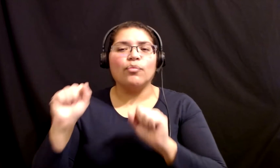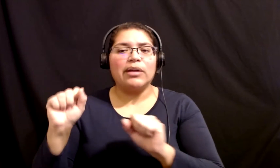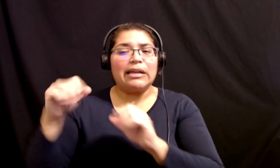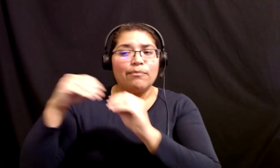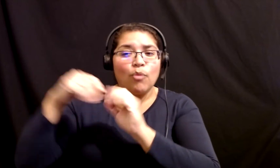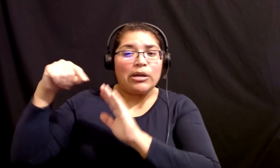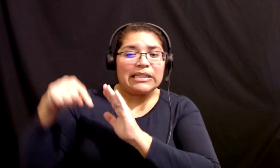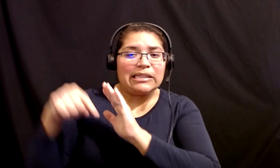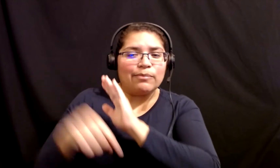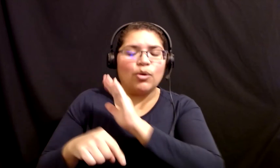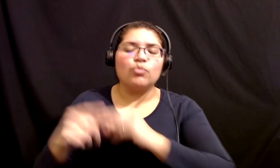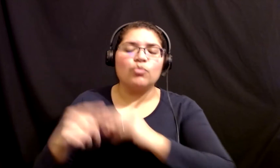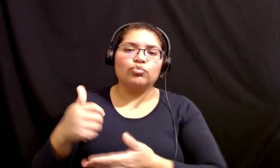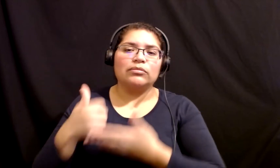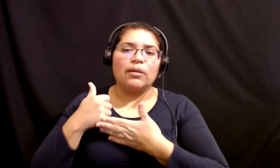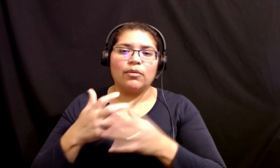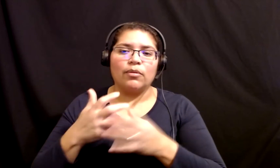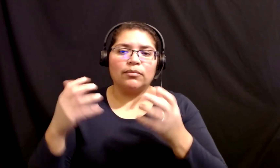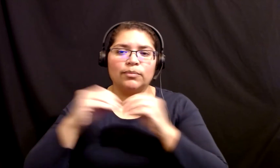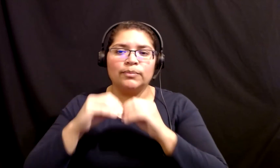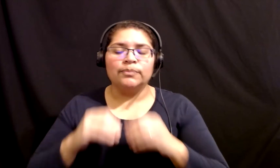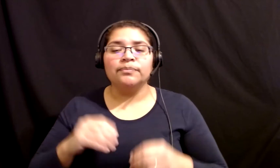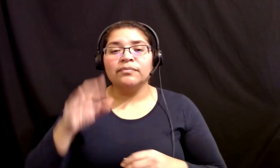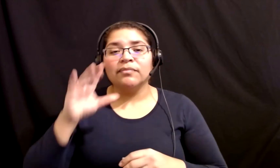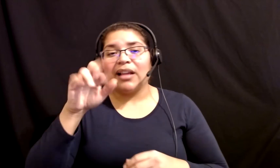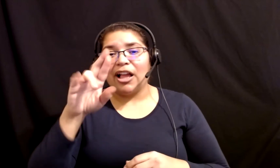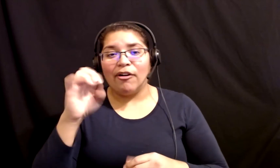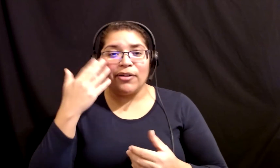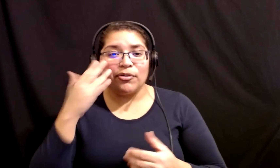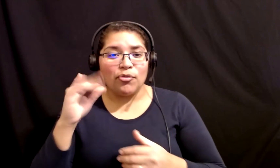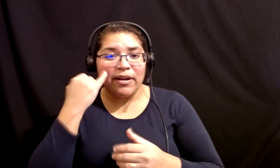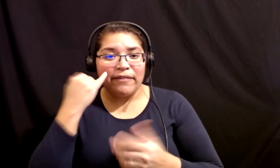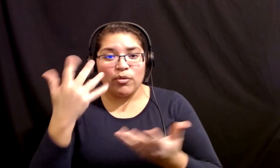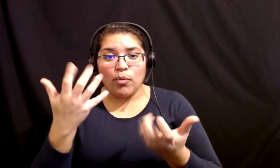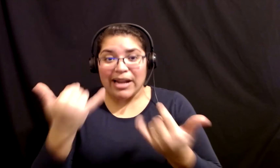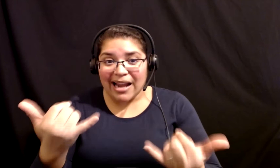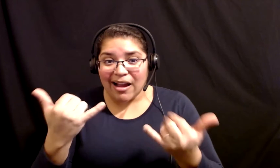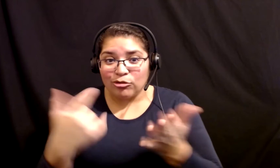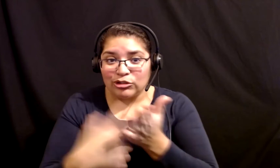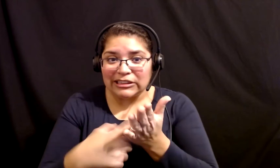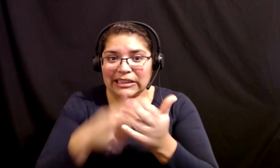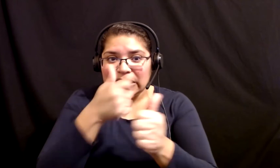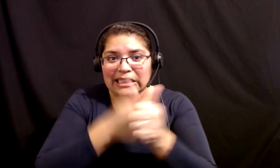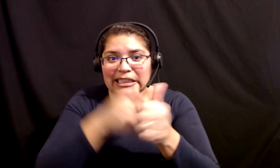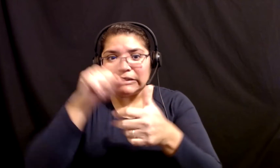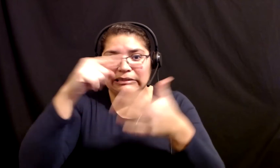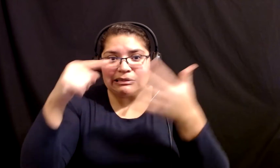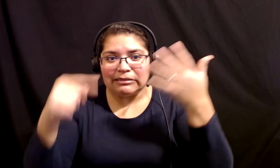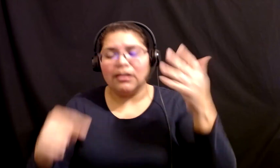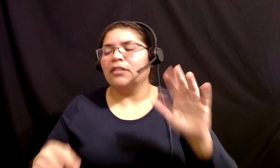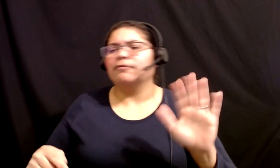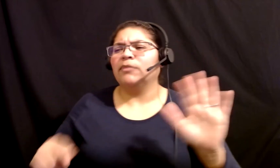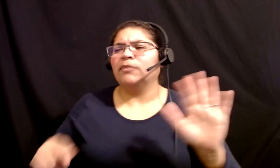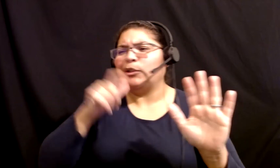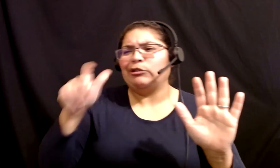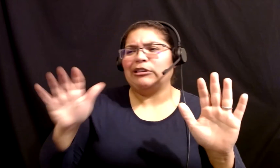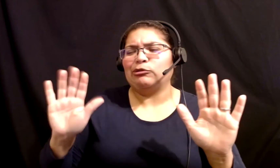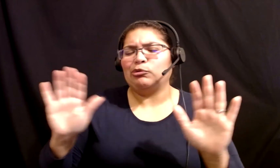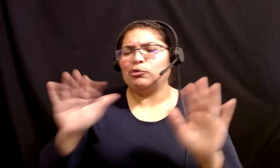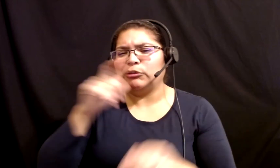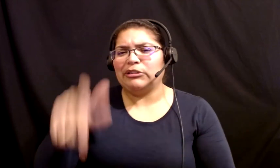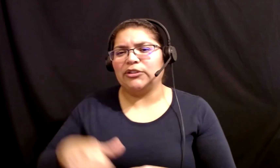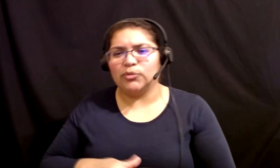really helpful. So Claire, I don't know that we want to spend the time right now going through each of those, but there's— No, we don't need to.